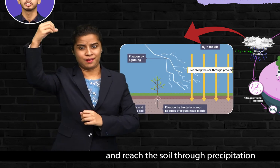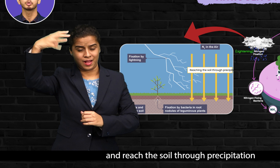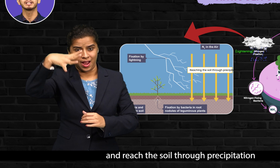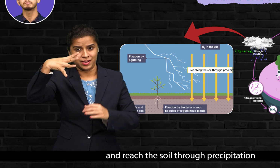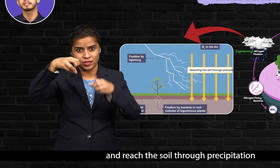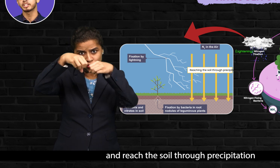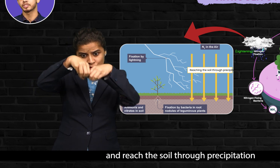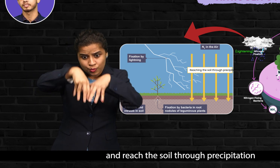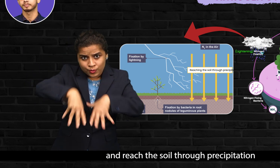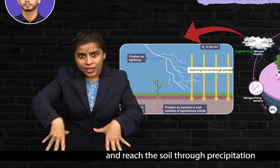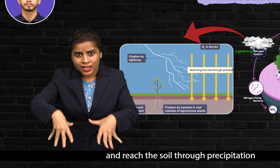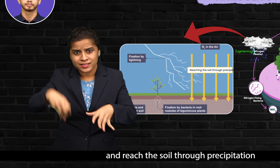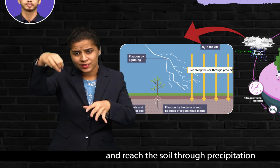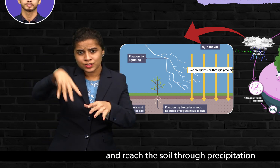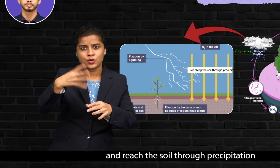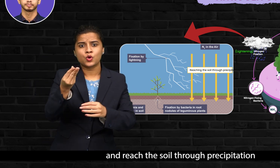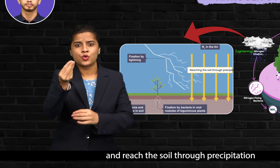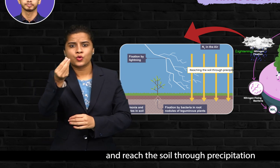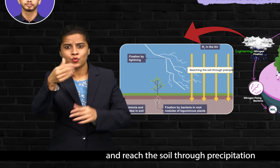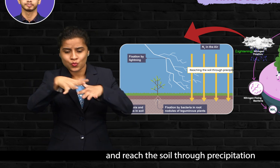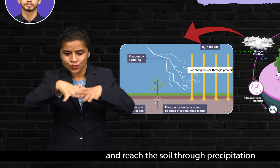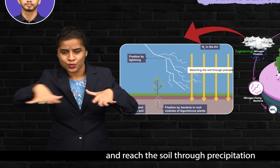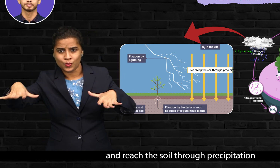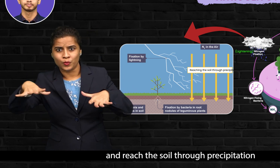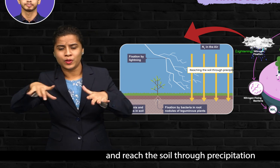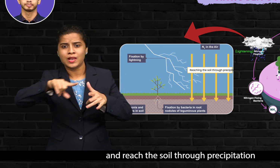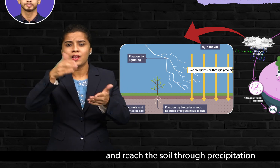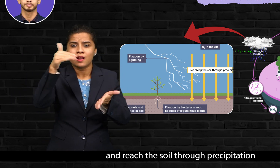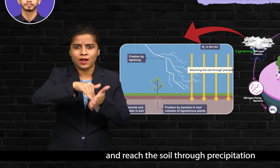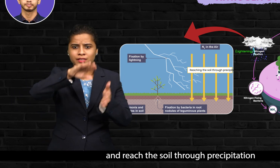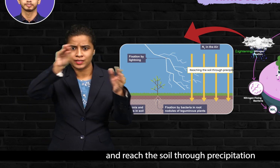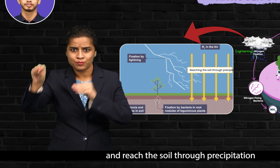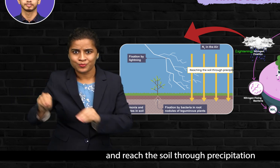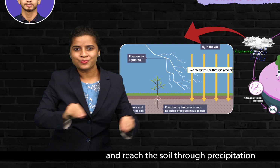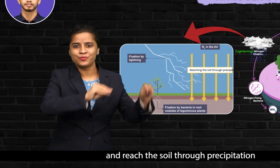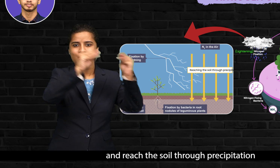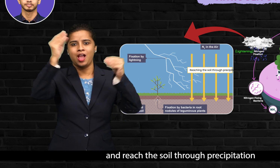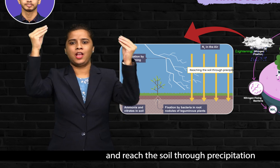reach the soil through precipitation.